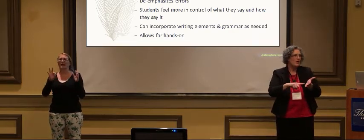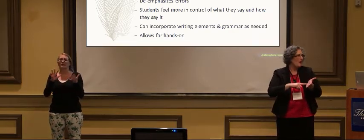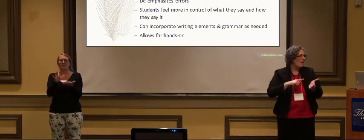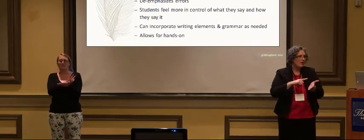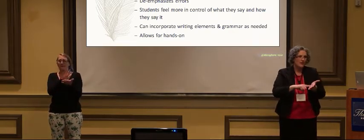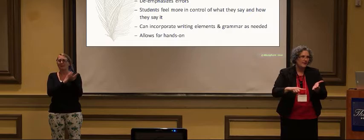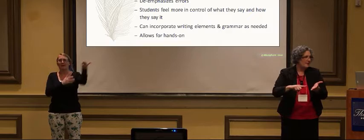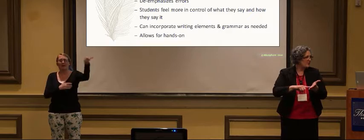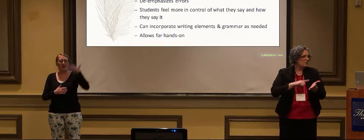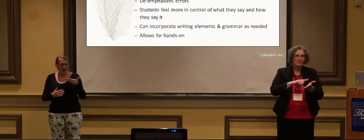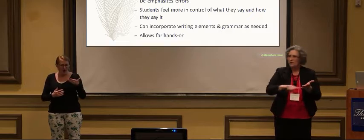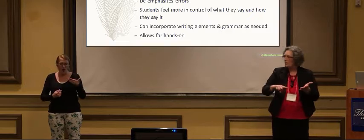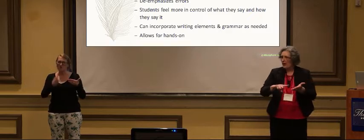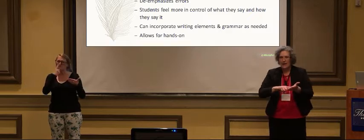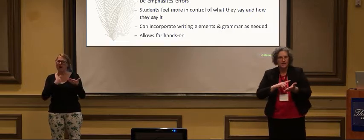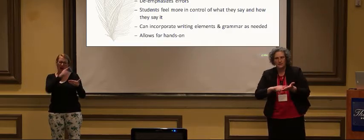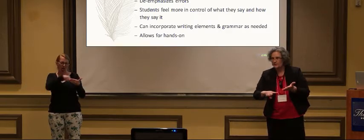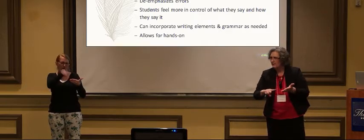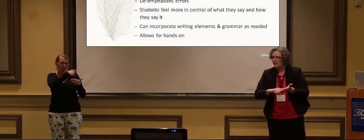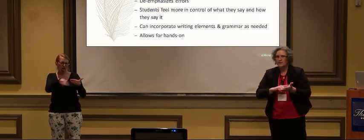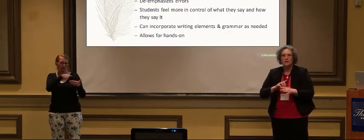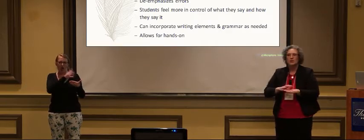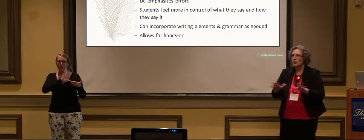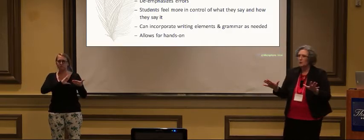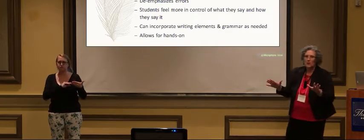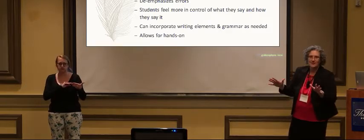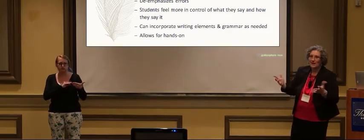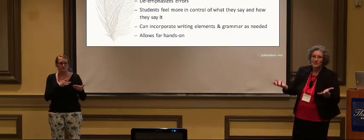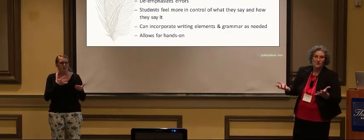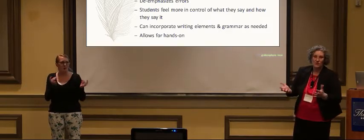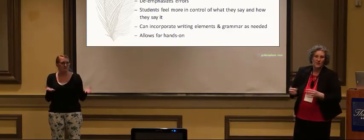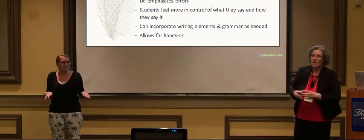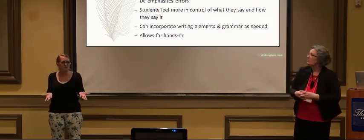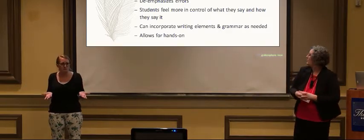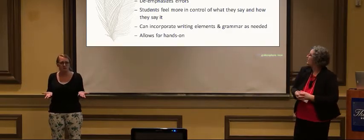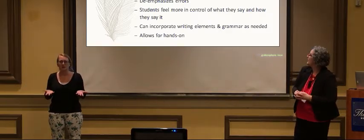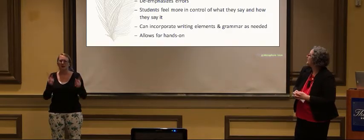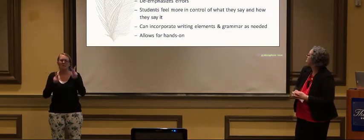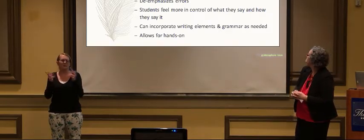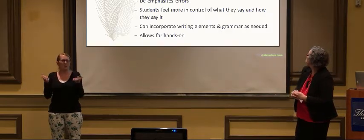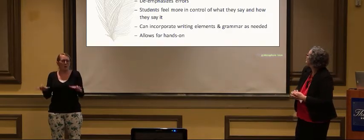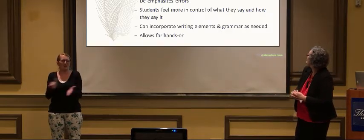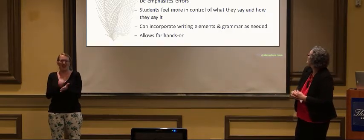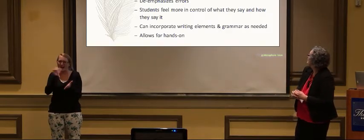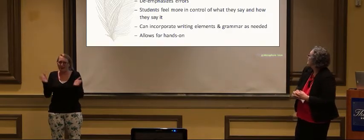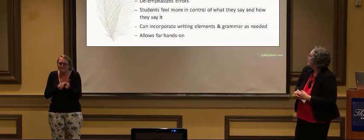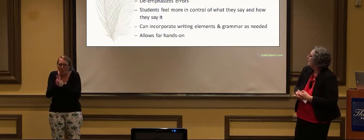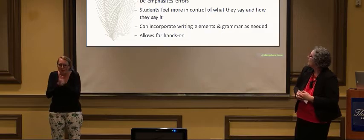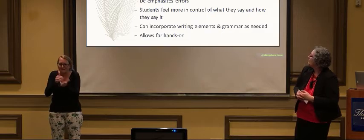marks on it. That makes you feel bad. No one wants that, and it's certainly not motivating.